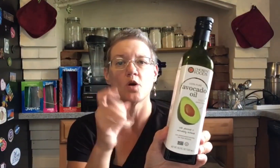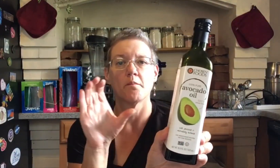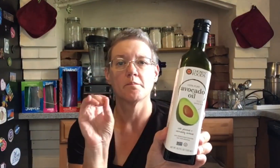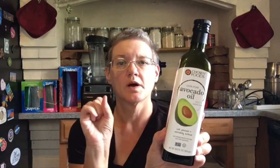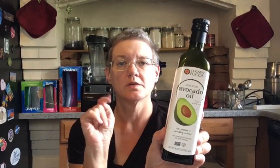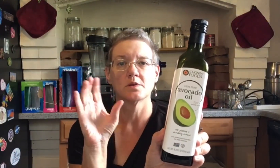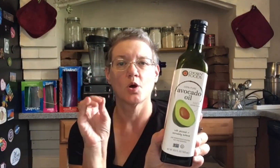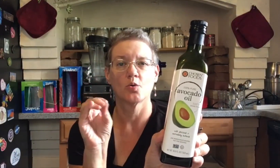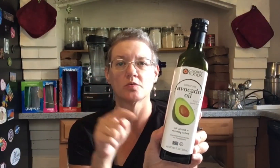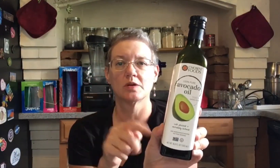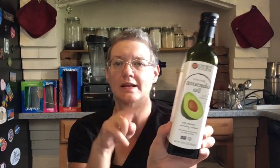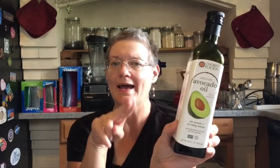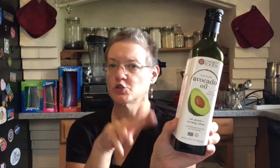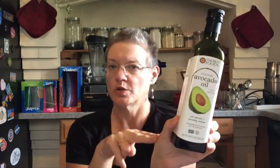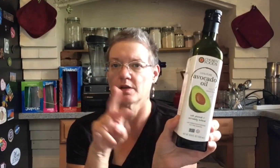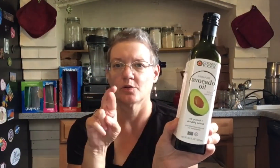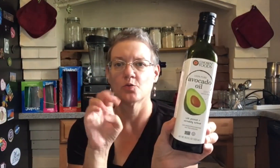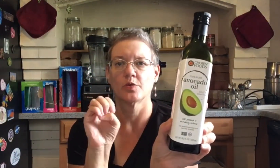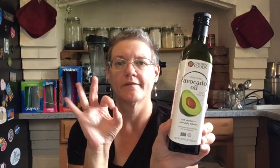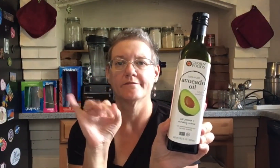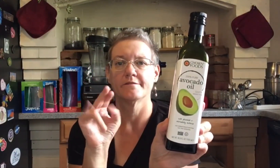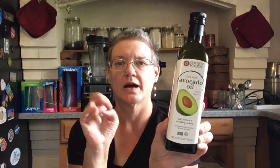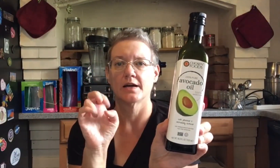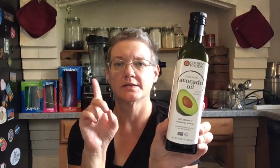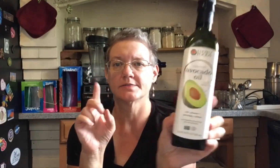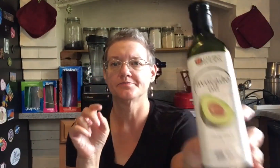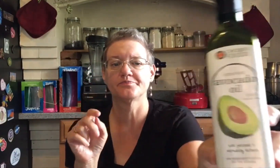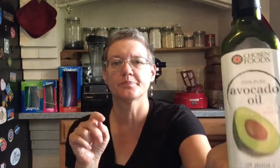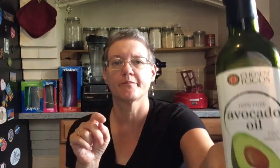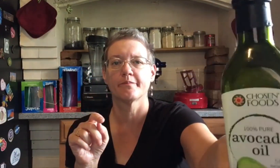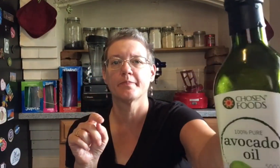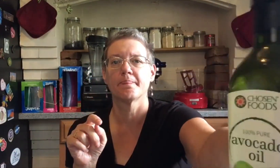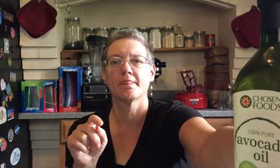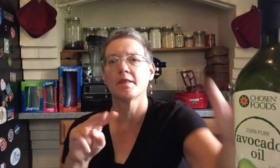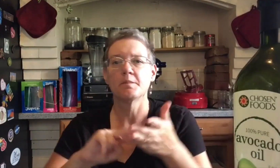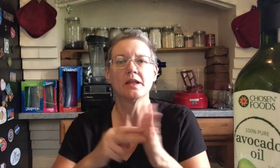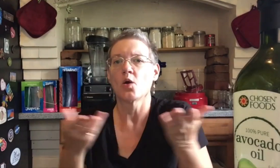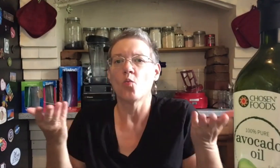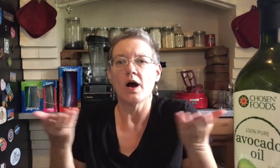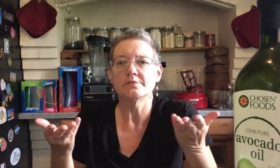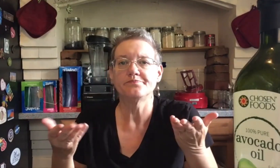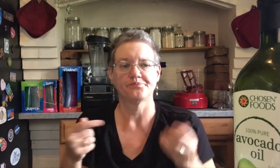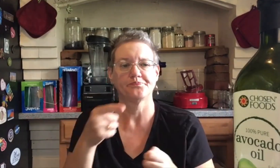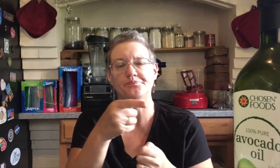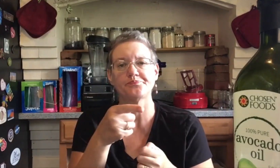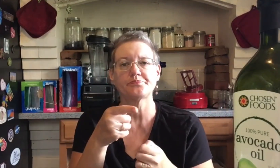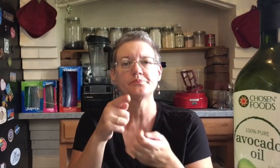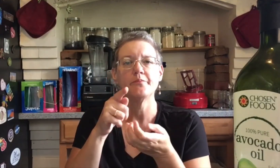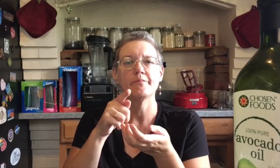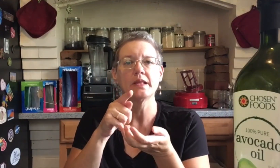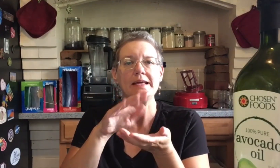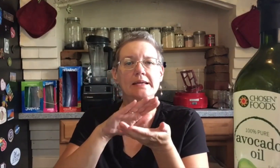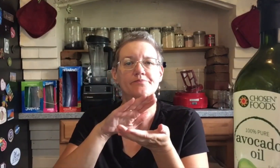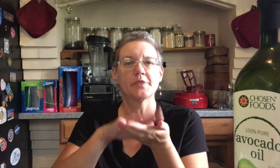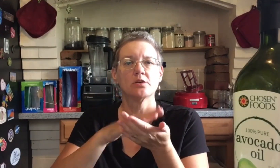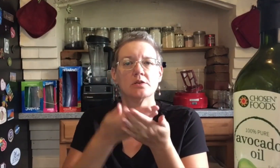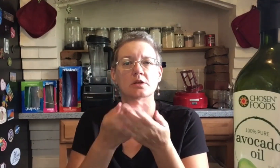This is from Costco. It's naturally refined. Now, what does that mean? It's heated to 350